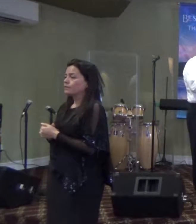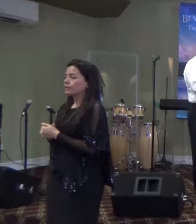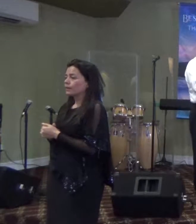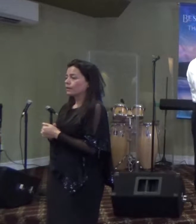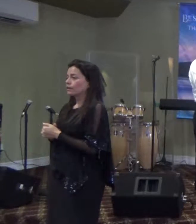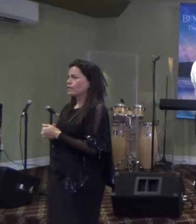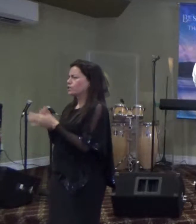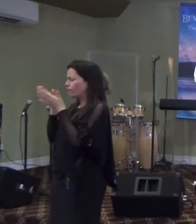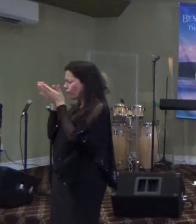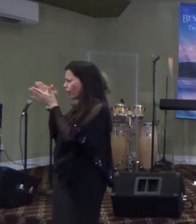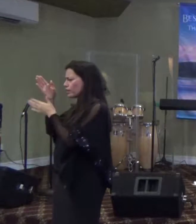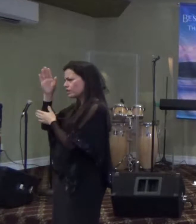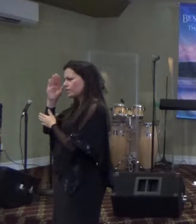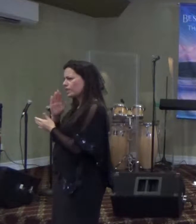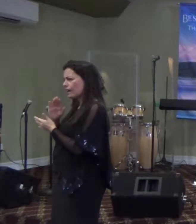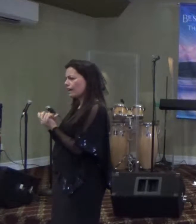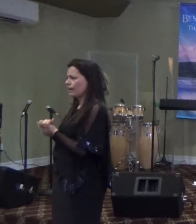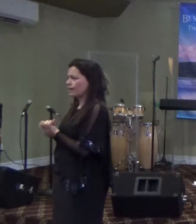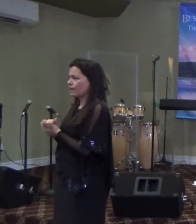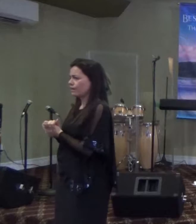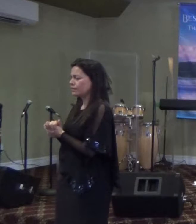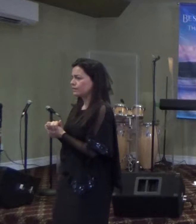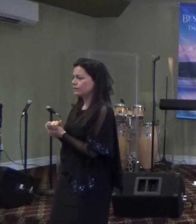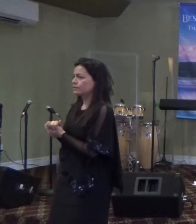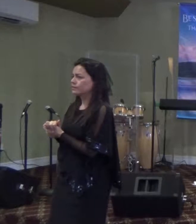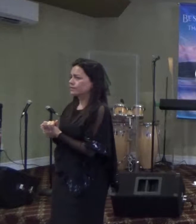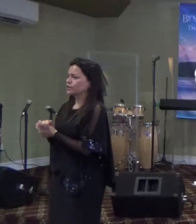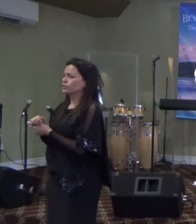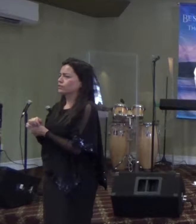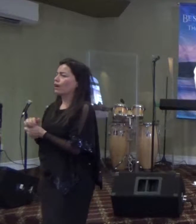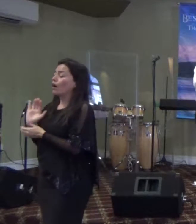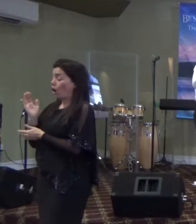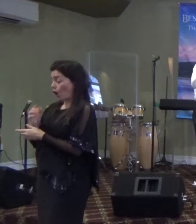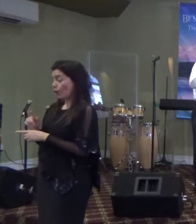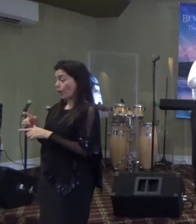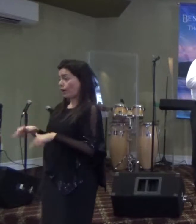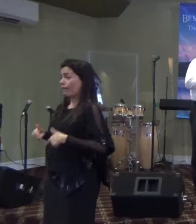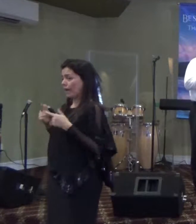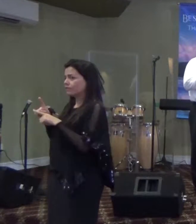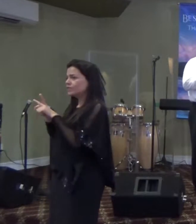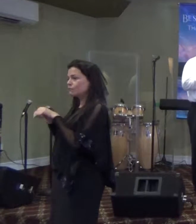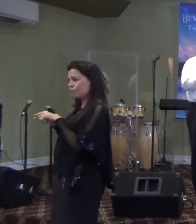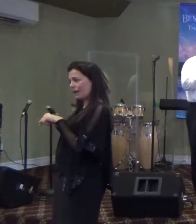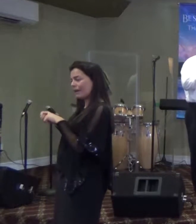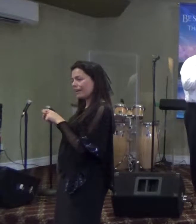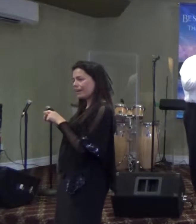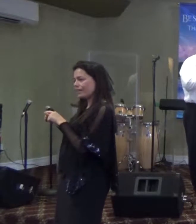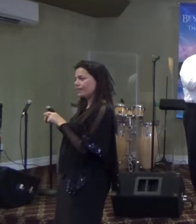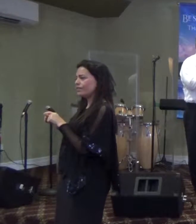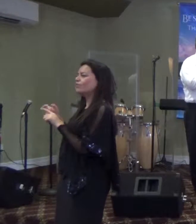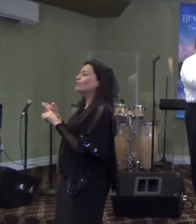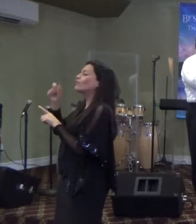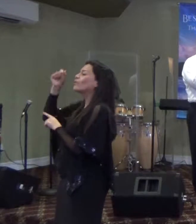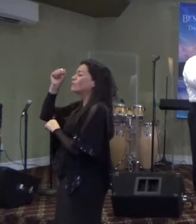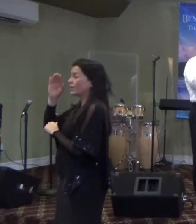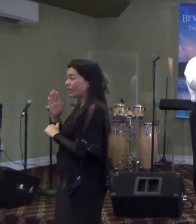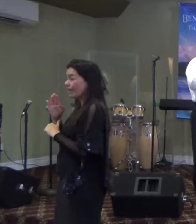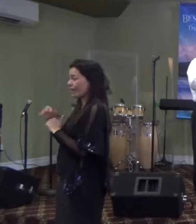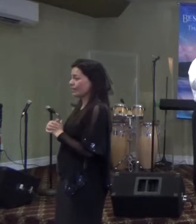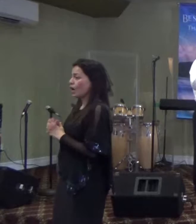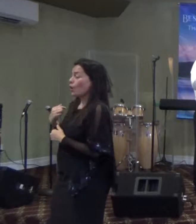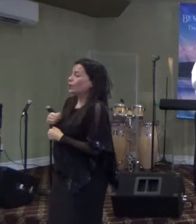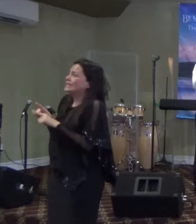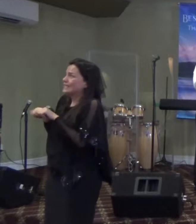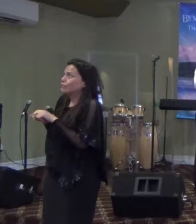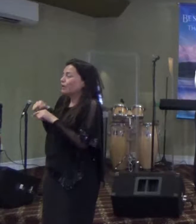el centro de la vida, where God is the center of life, donde aprendemos a vivir para Dios. where we learn to live for God. Así